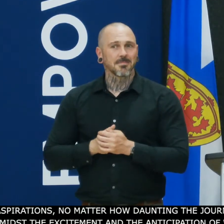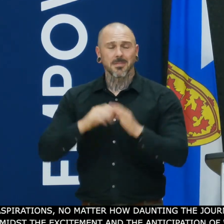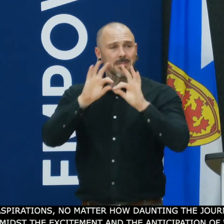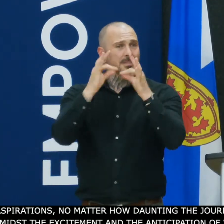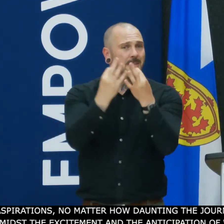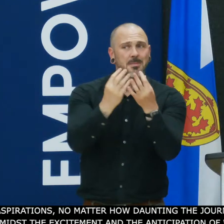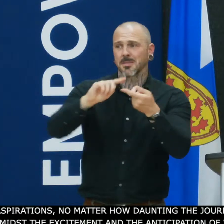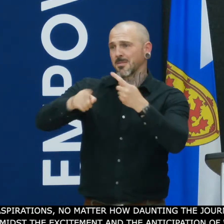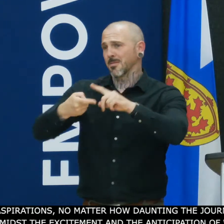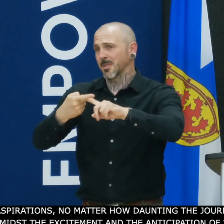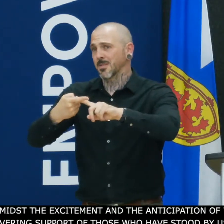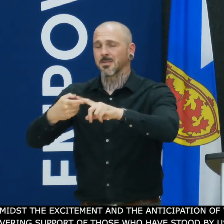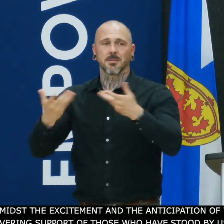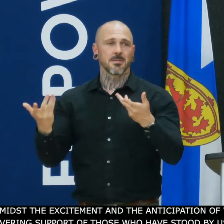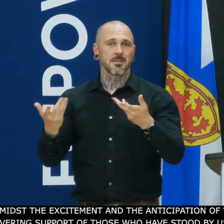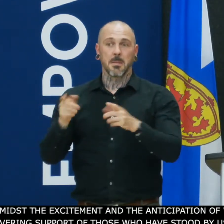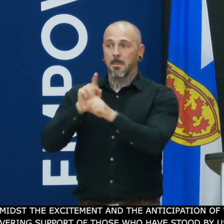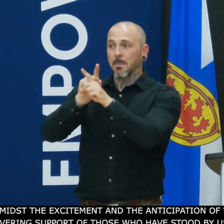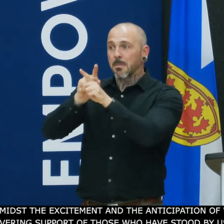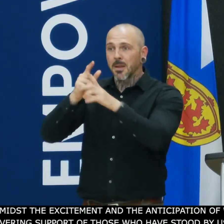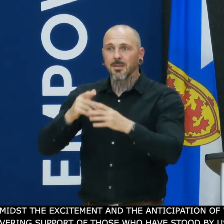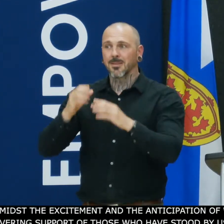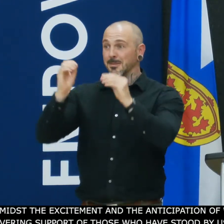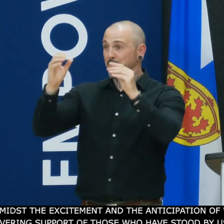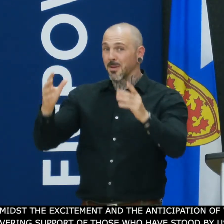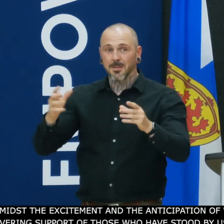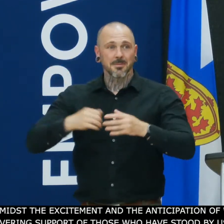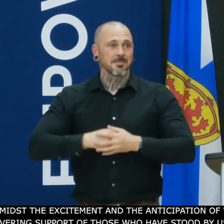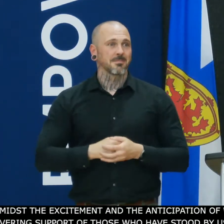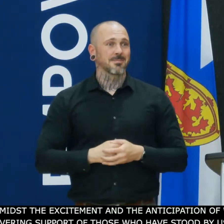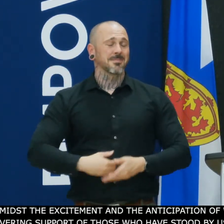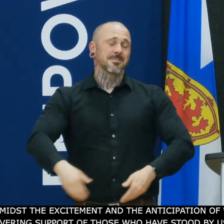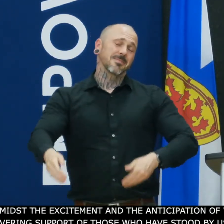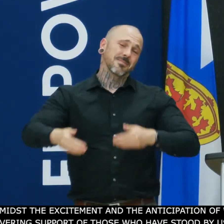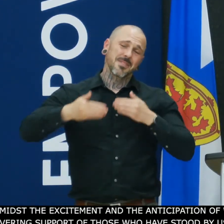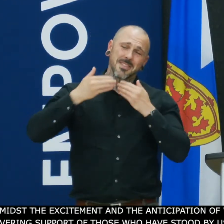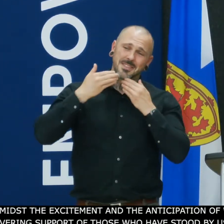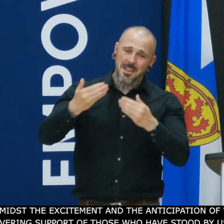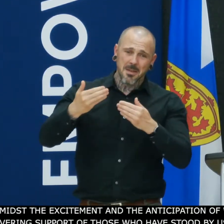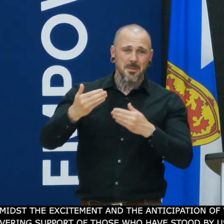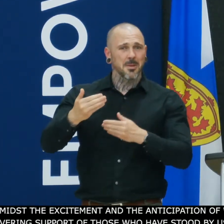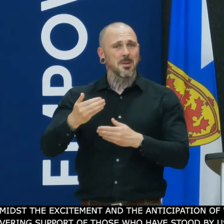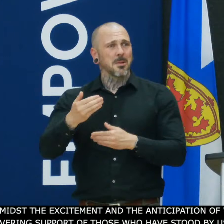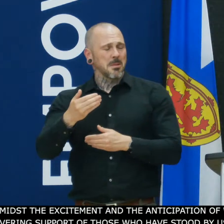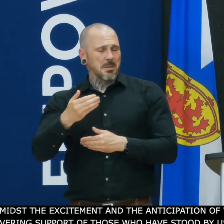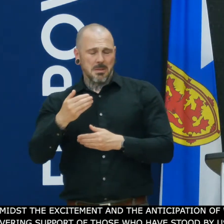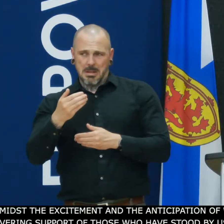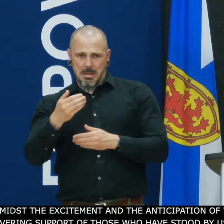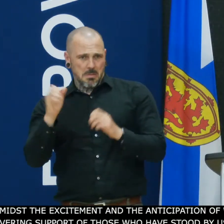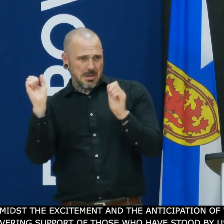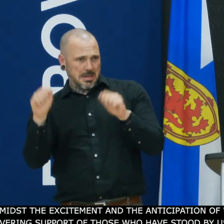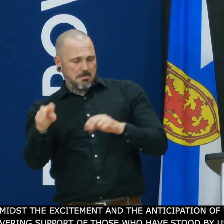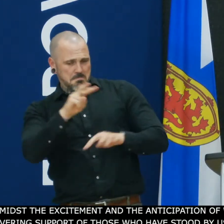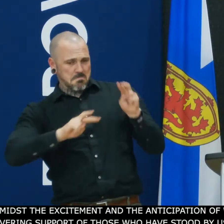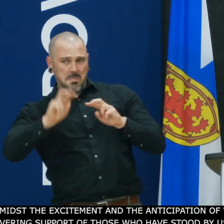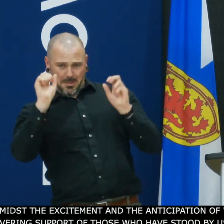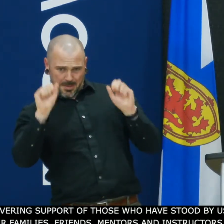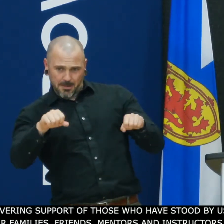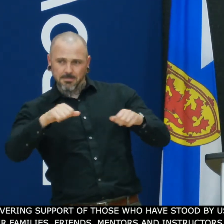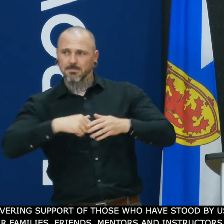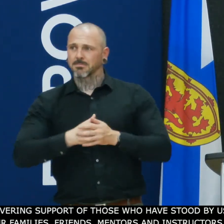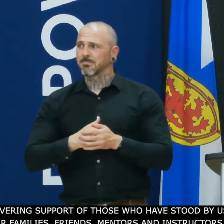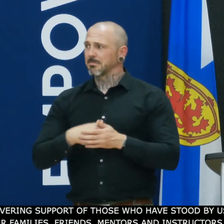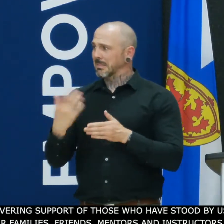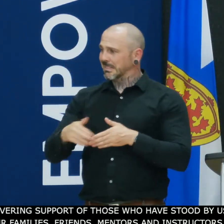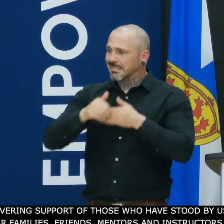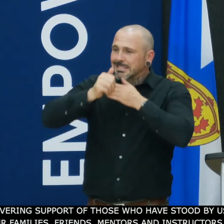families, friends, mentors, and instructors, thank you for believing in us, for guiding us, and for instilling in us